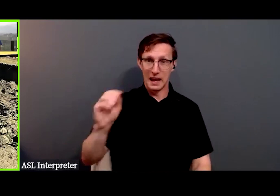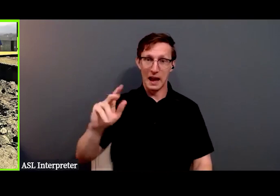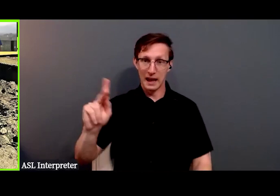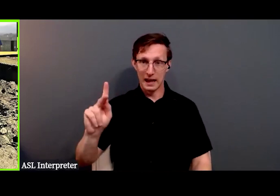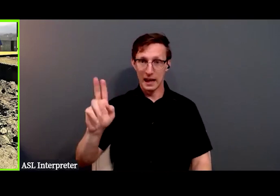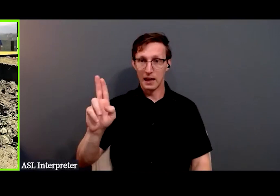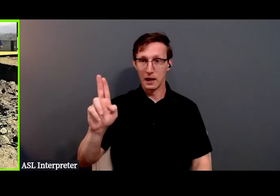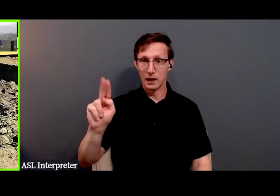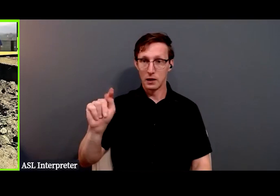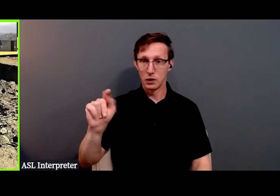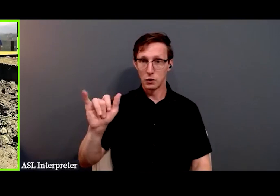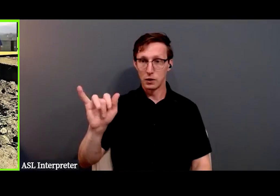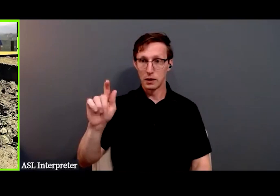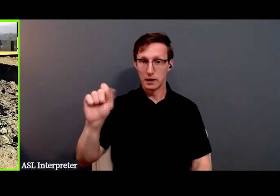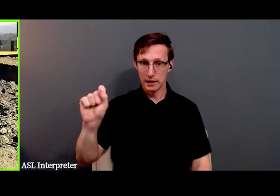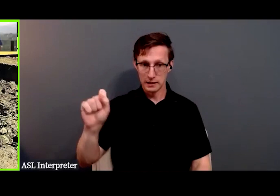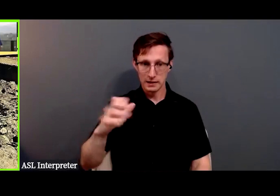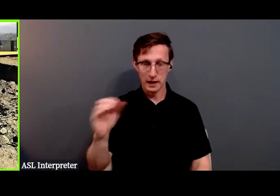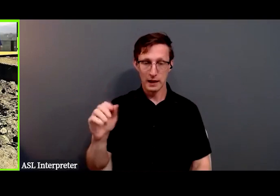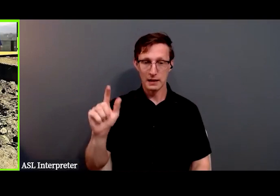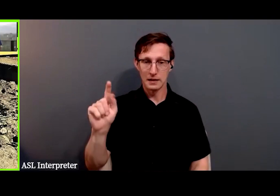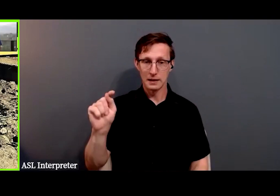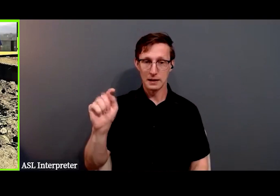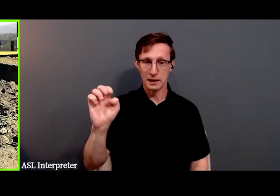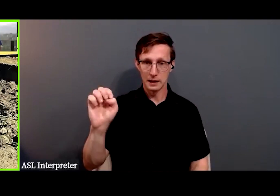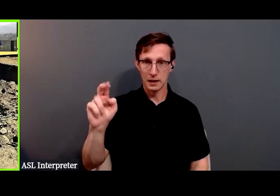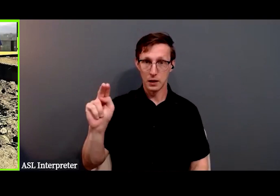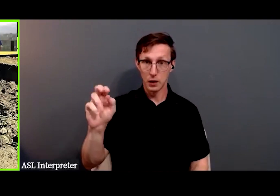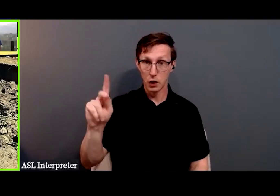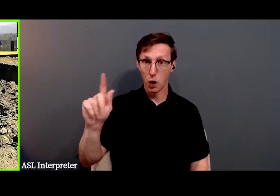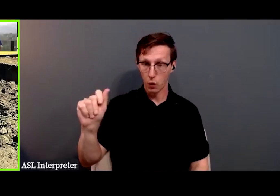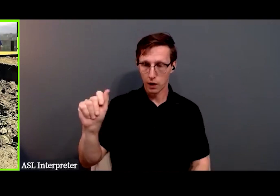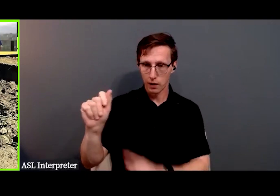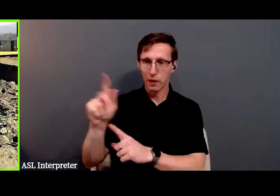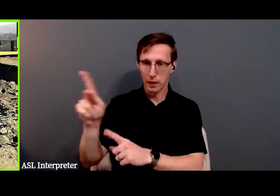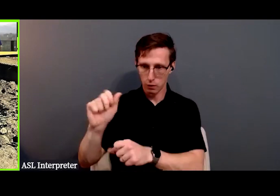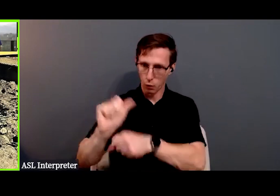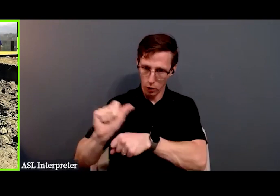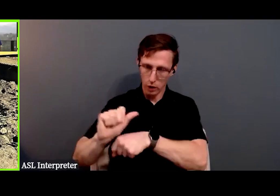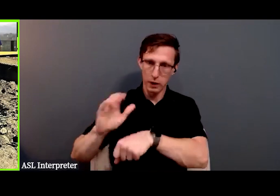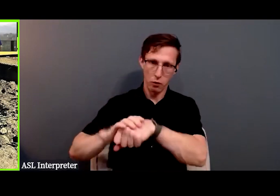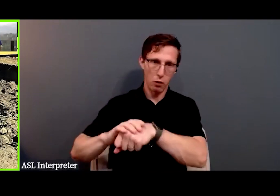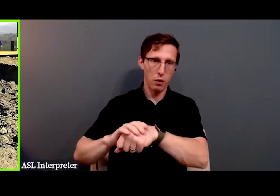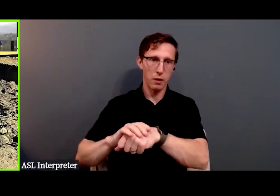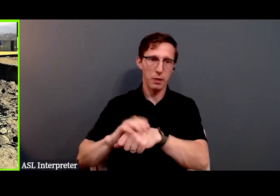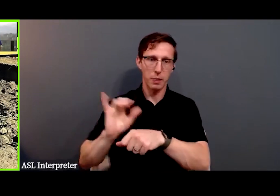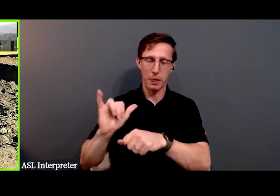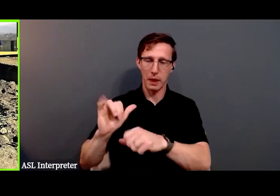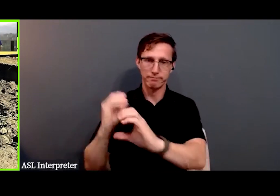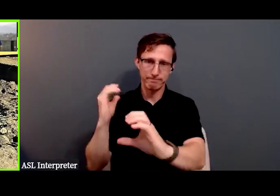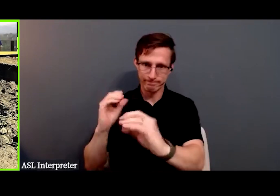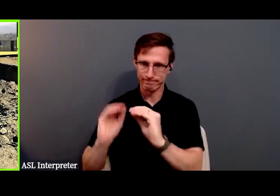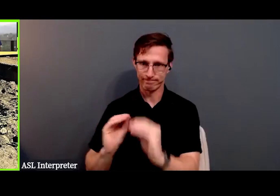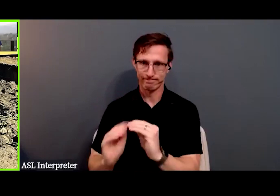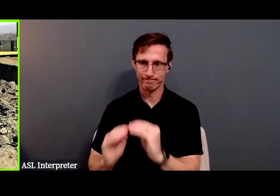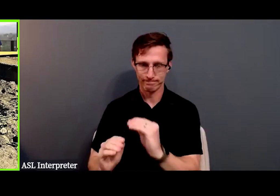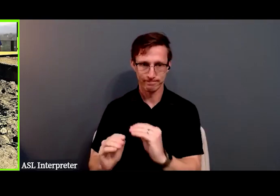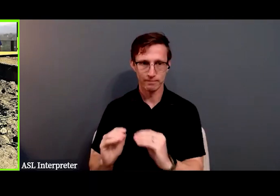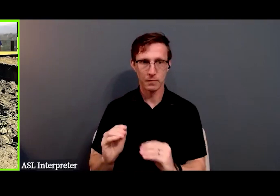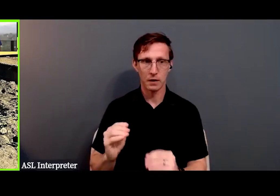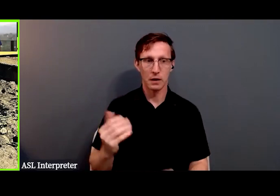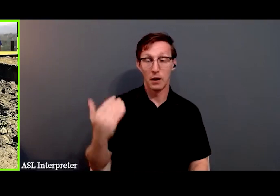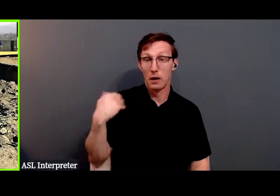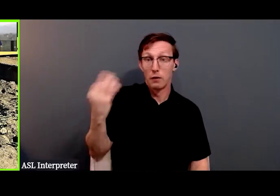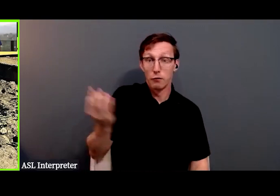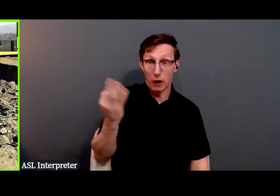who are making progress on the reconstruction of that bypass line. If you remember, on Friday, we showed you an elbow joint that was